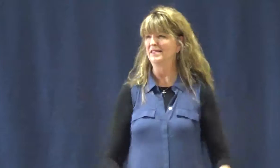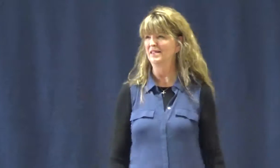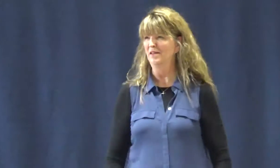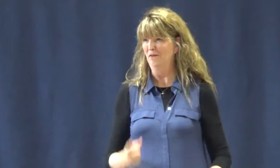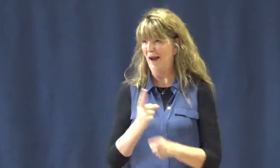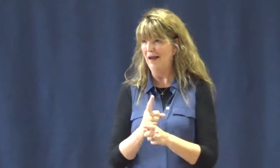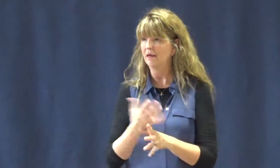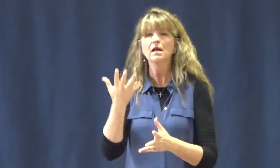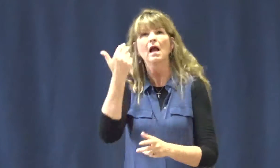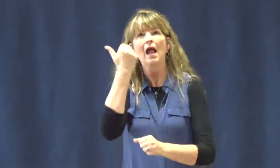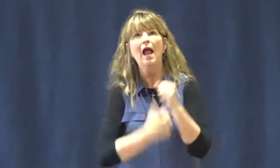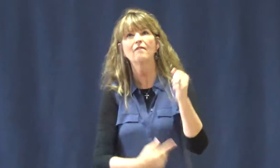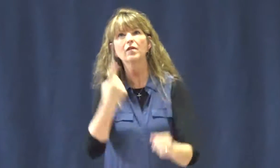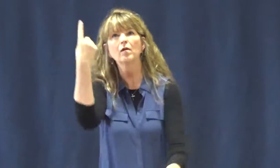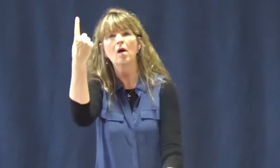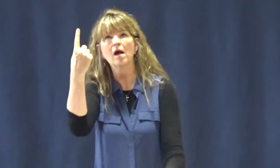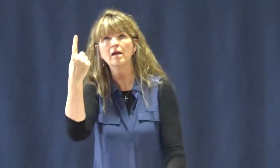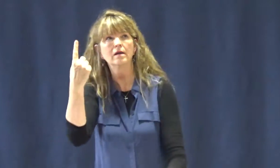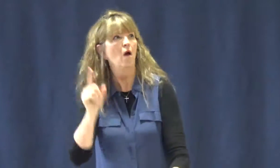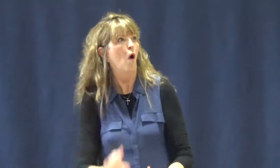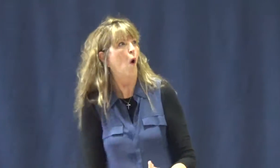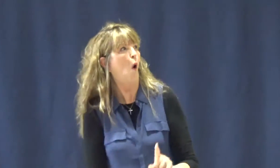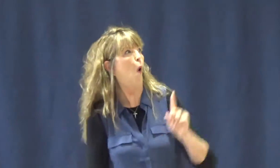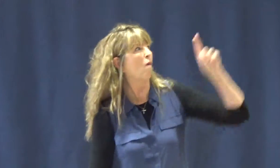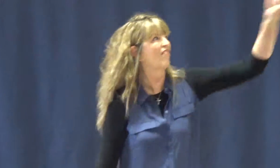balance, correct? Everyone,